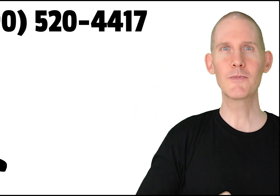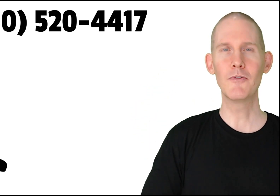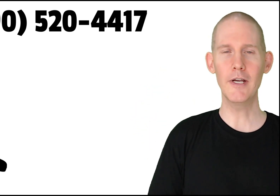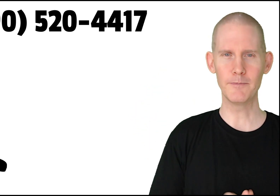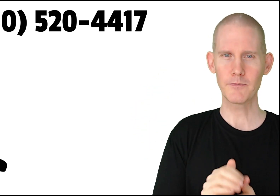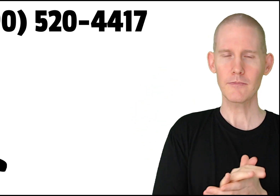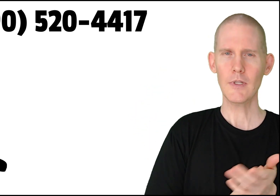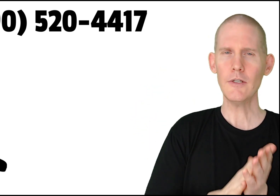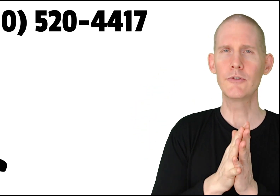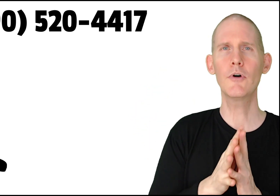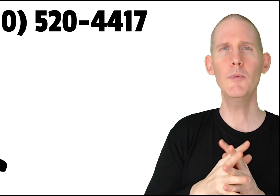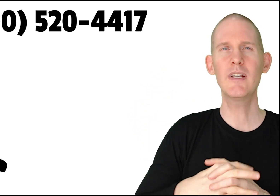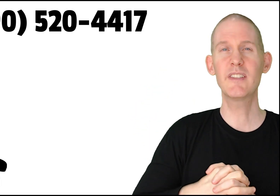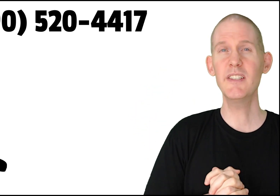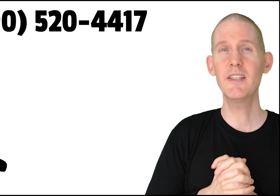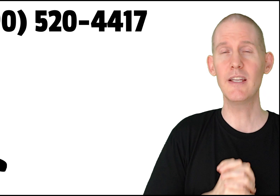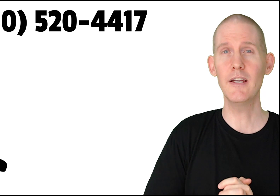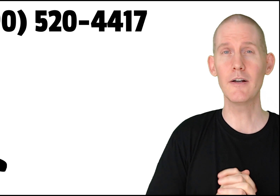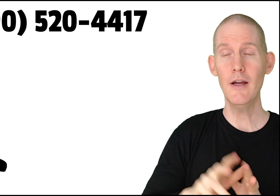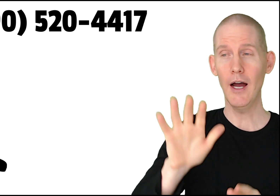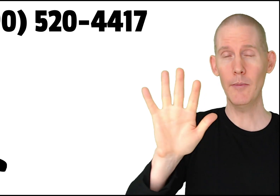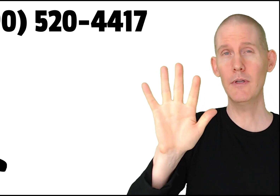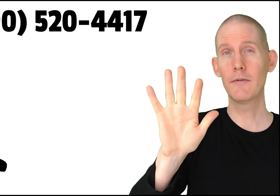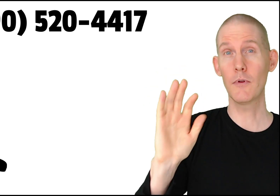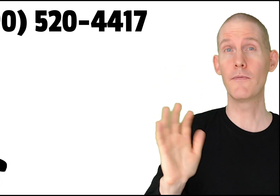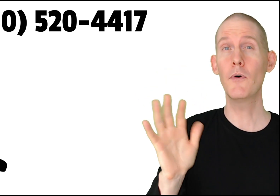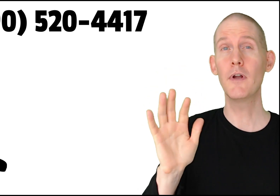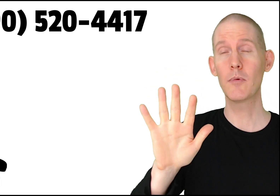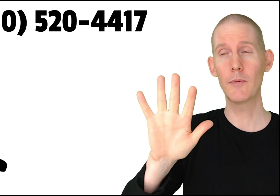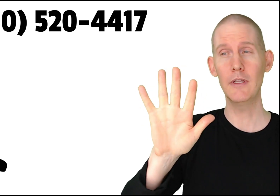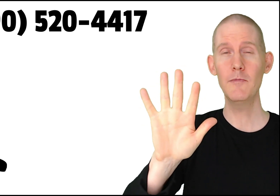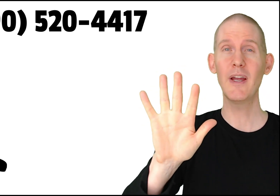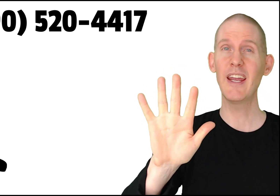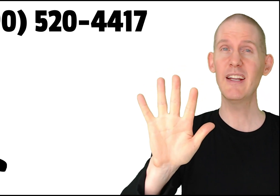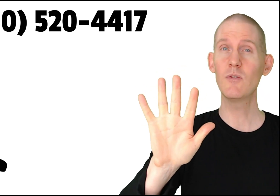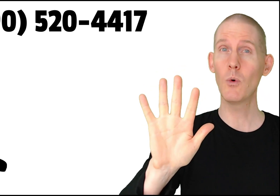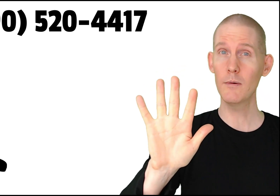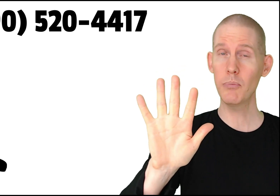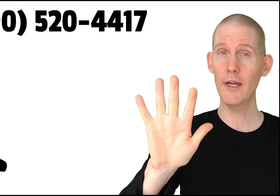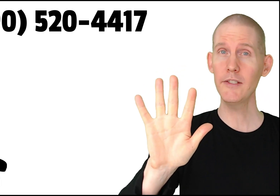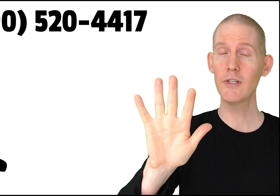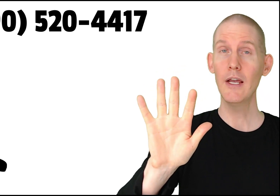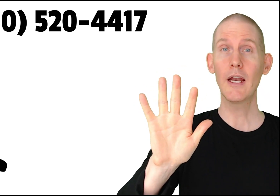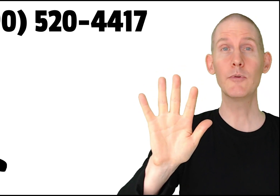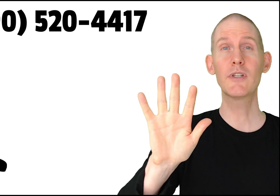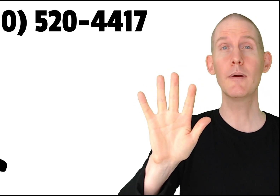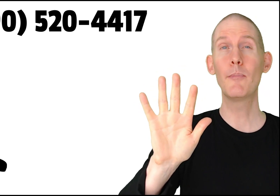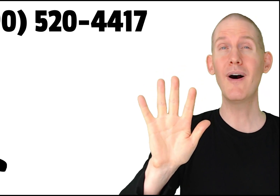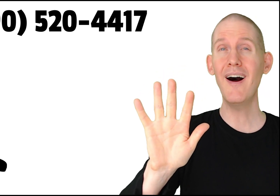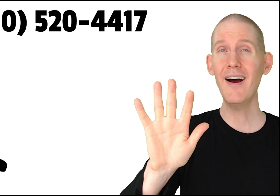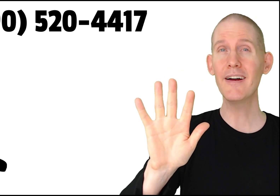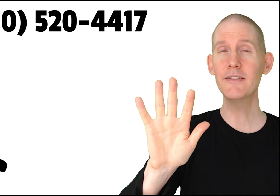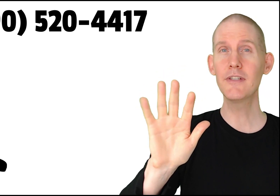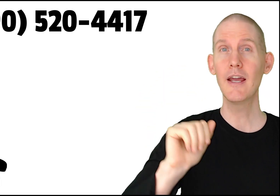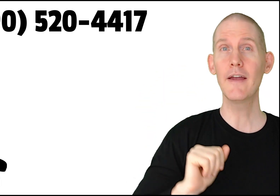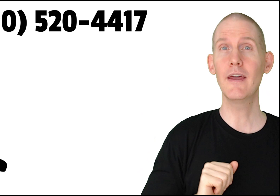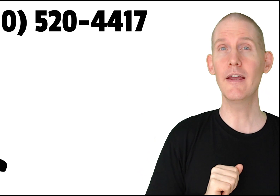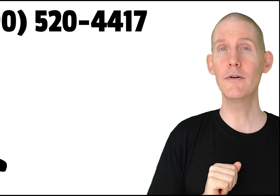Right. So to be consistent here, for the phone number, I'm going to leave my hand in one place and I'm just going to pause at the end of